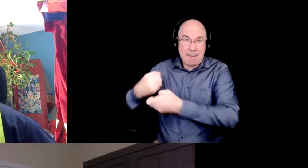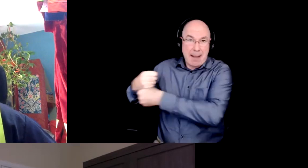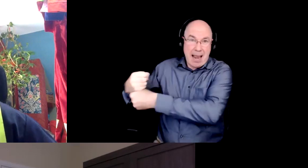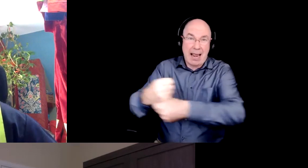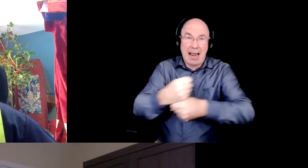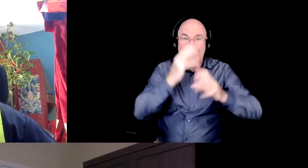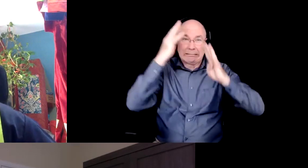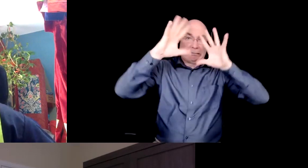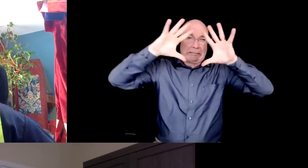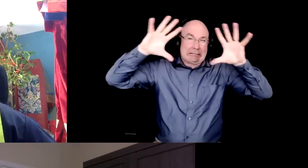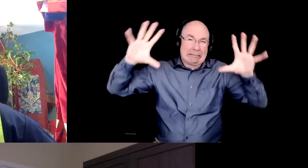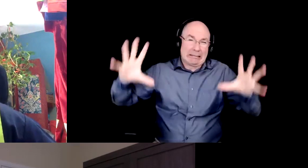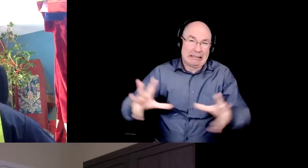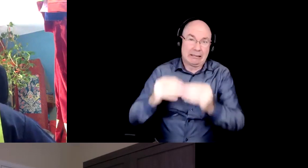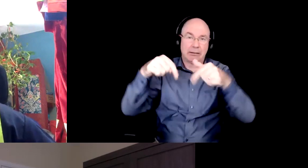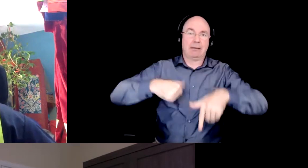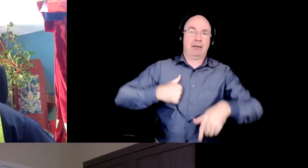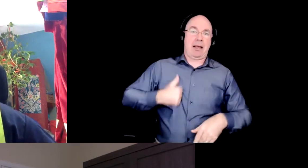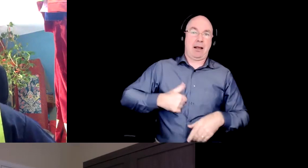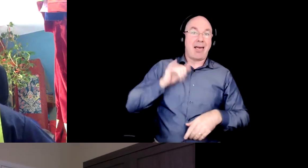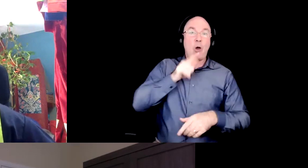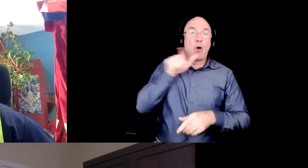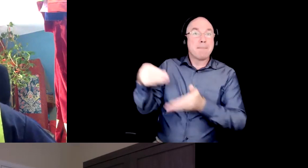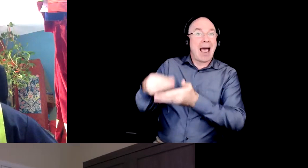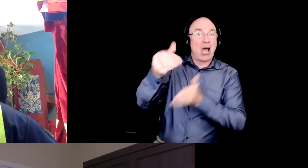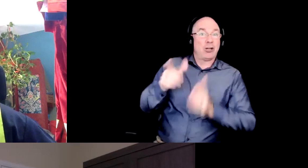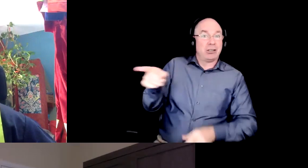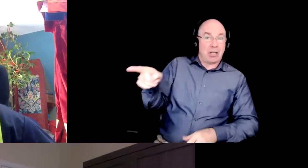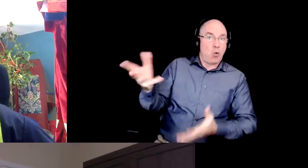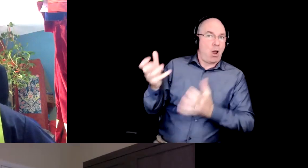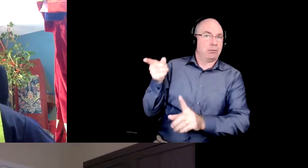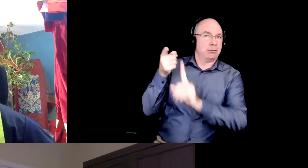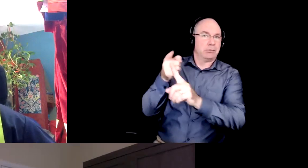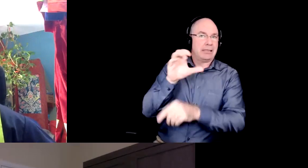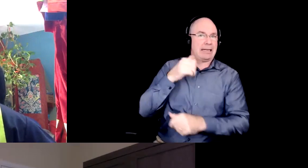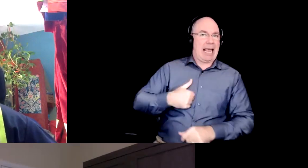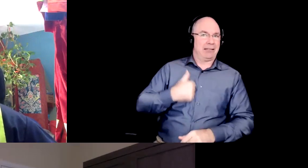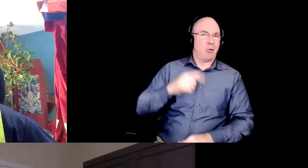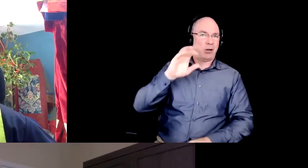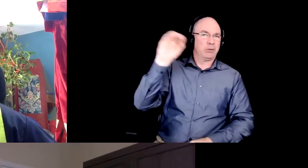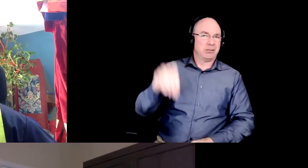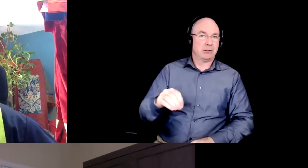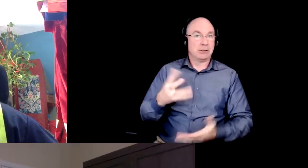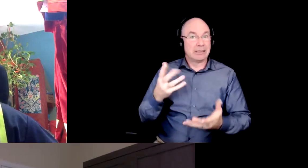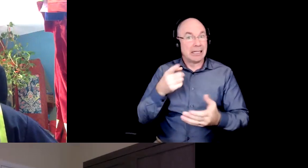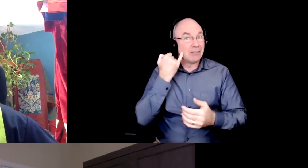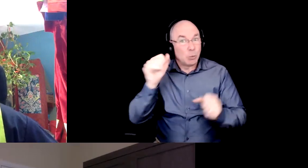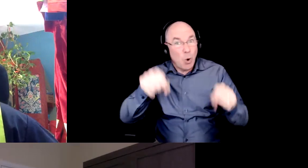is exactly what the buyer wanted to see. So yeah, keep your supply chain local if